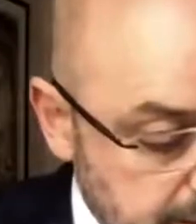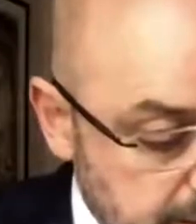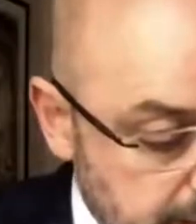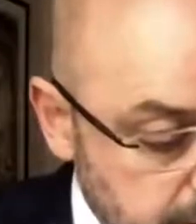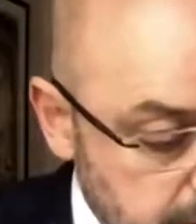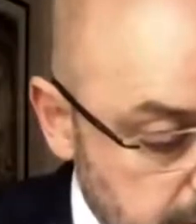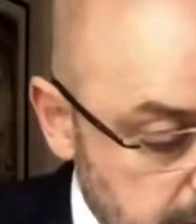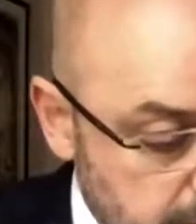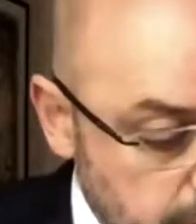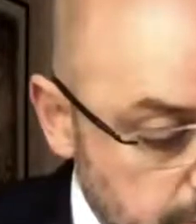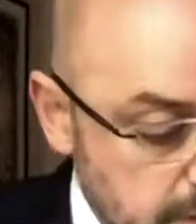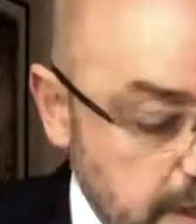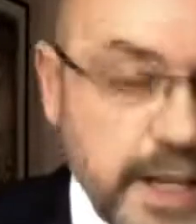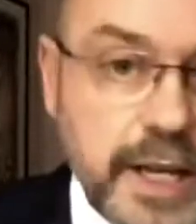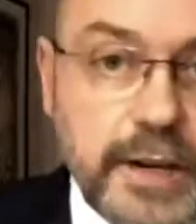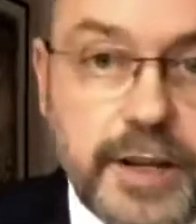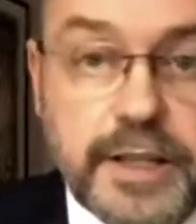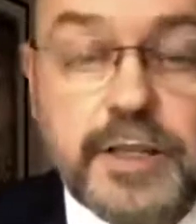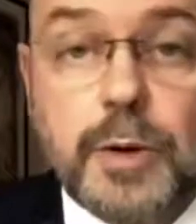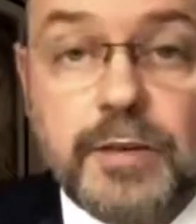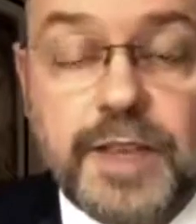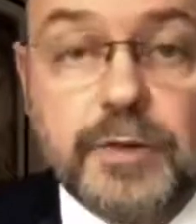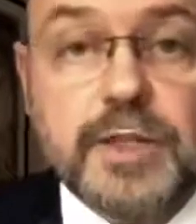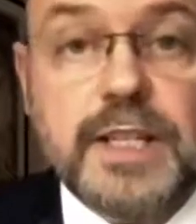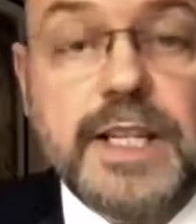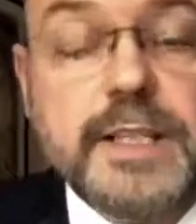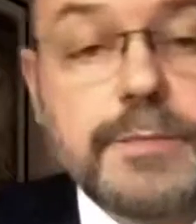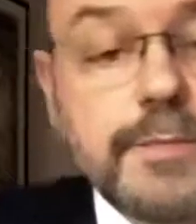building 6,000 homes a year, and